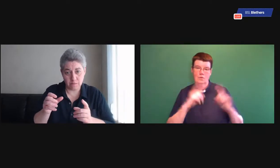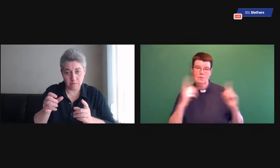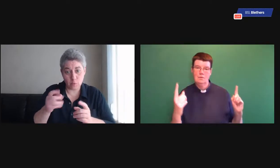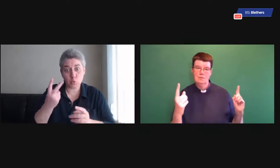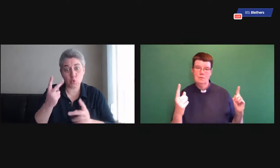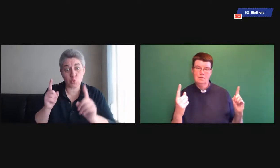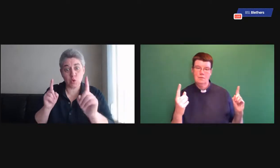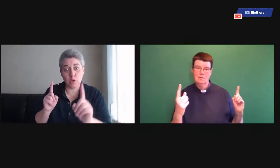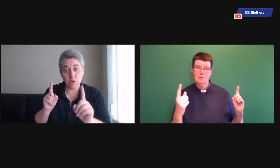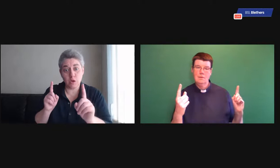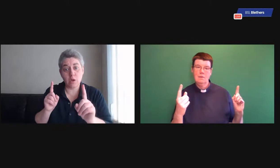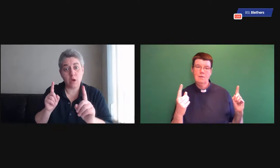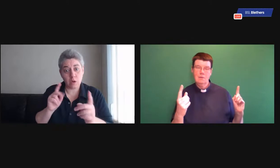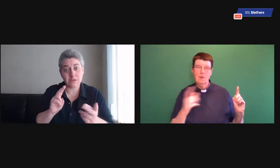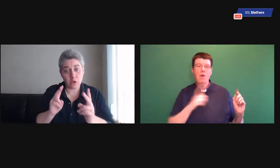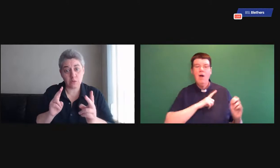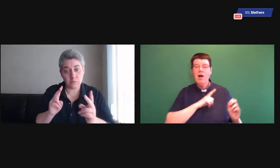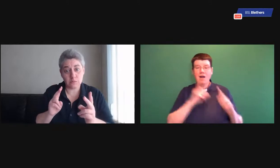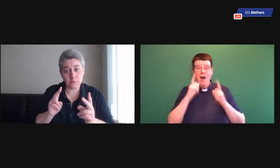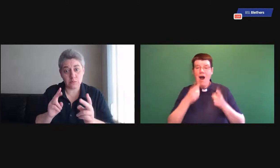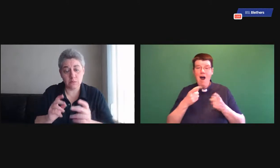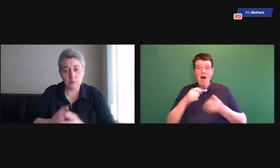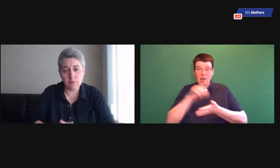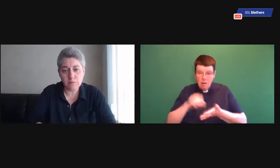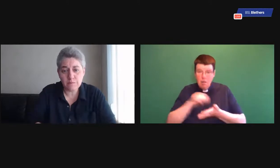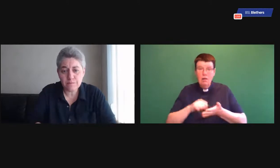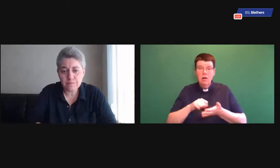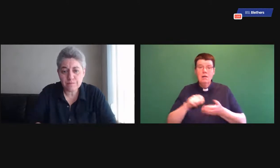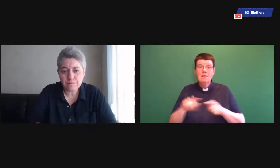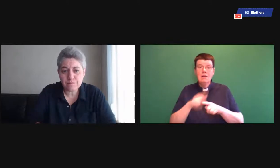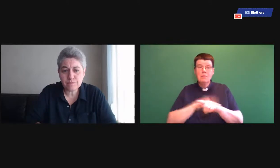So there would be sign and then note taking, and I'd have